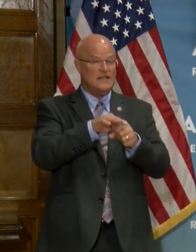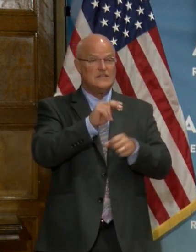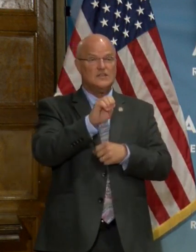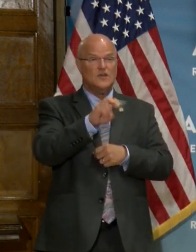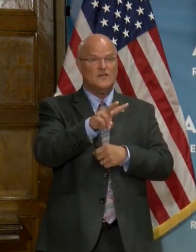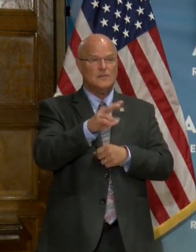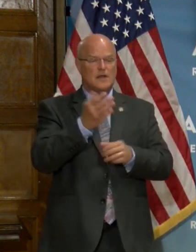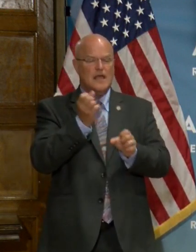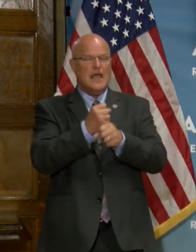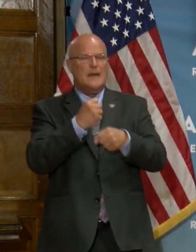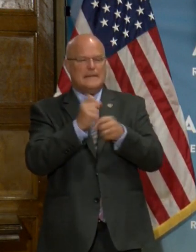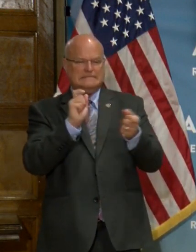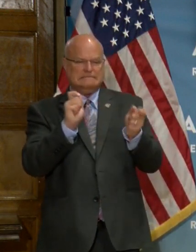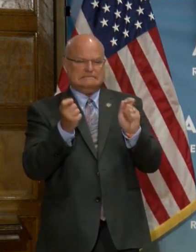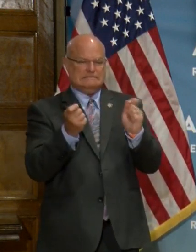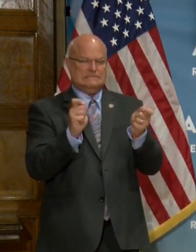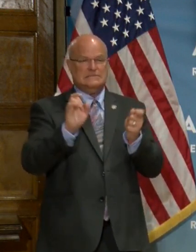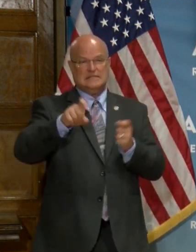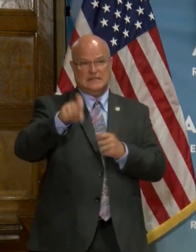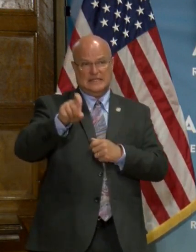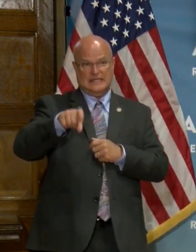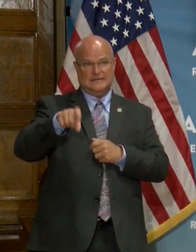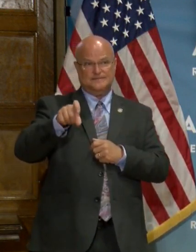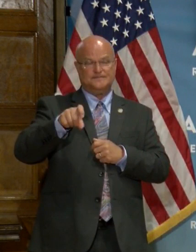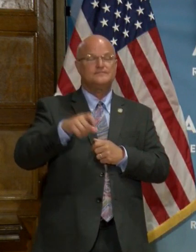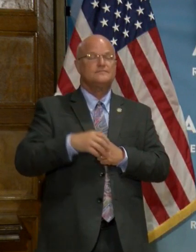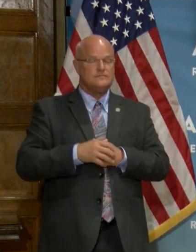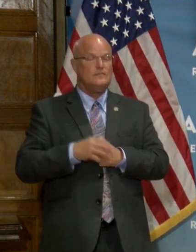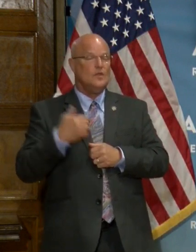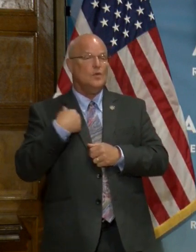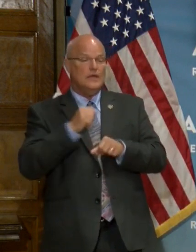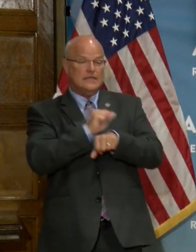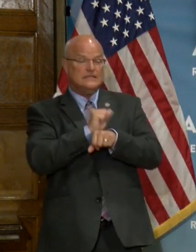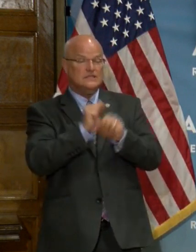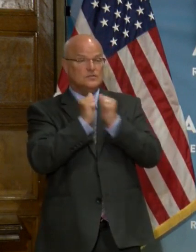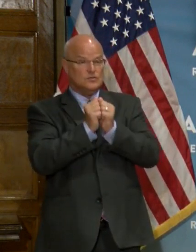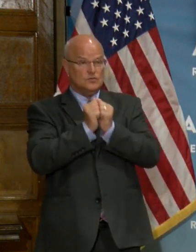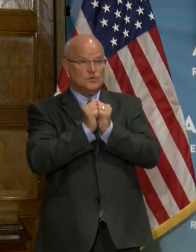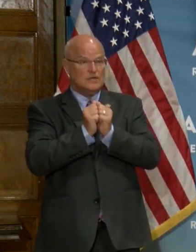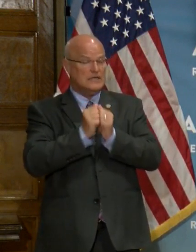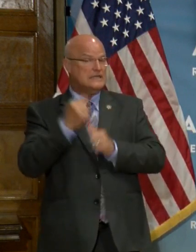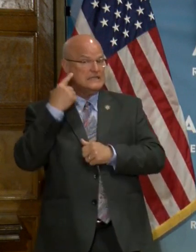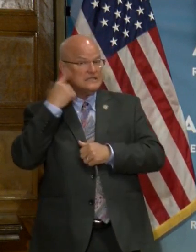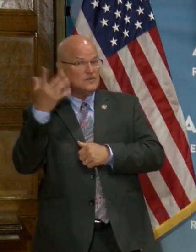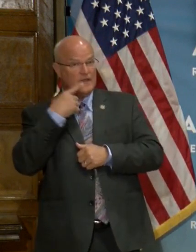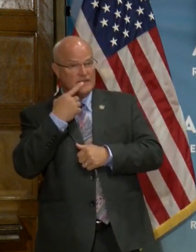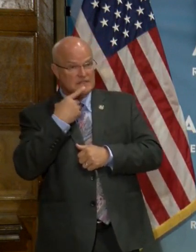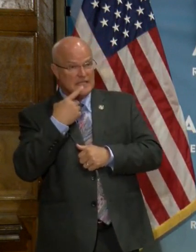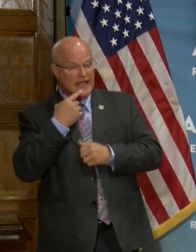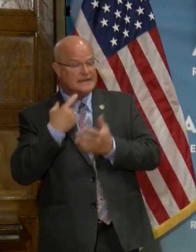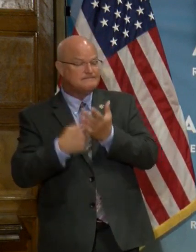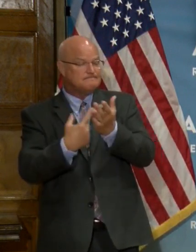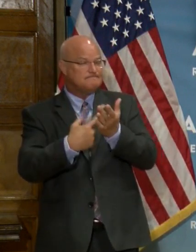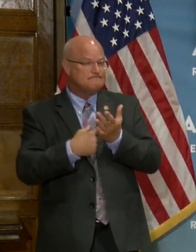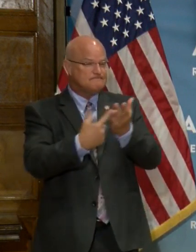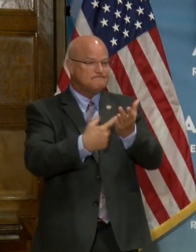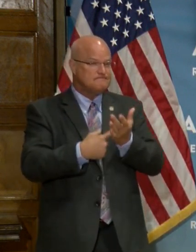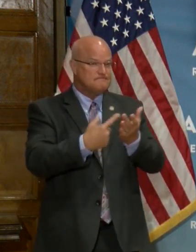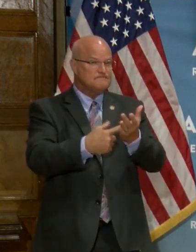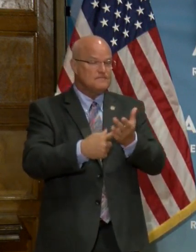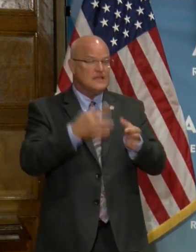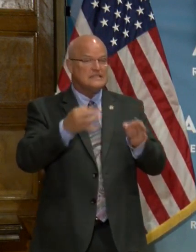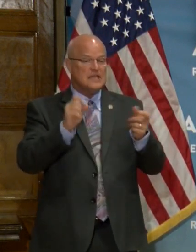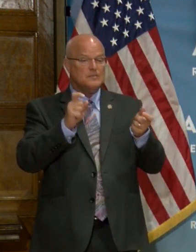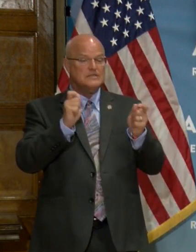any adjustments that are needed. But we continue to work with them, listen to them, and if there's